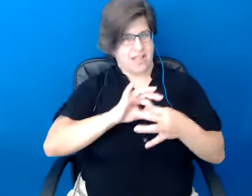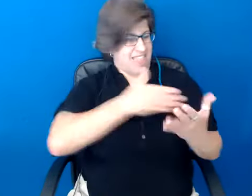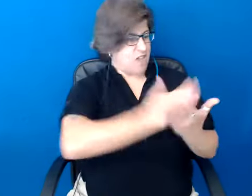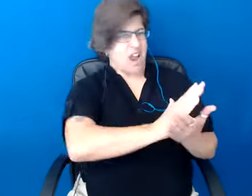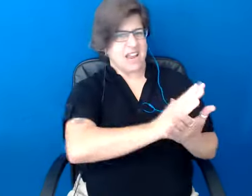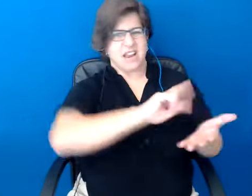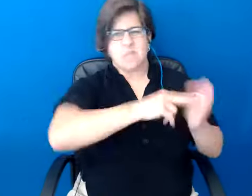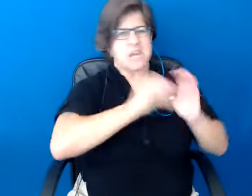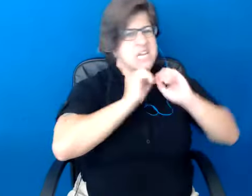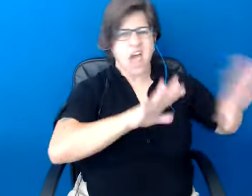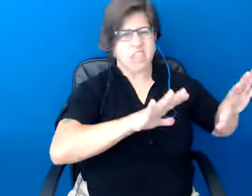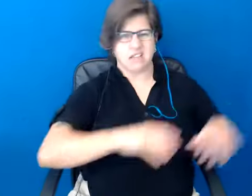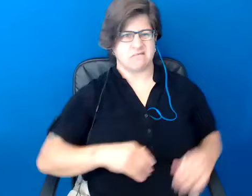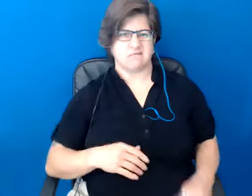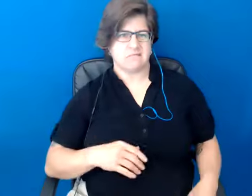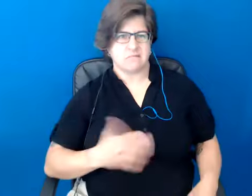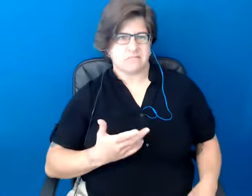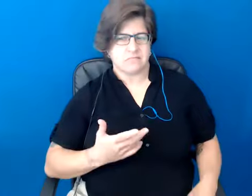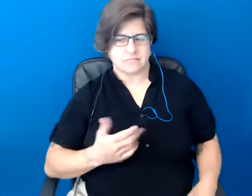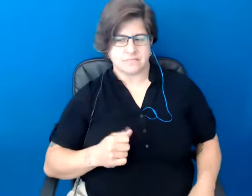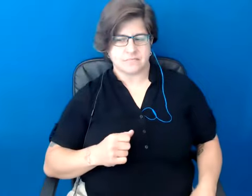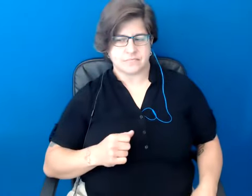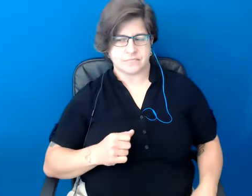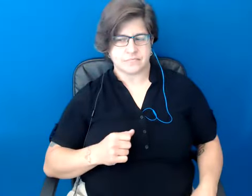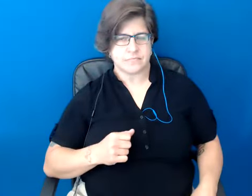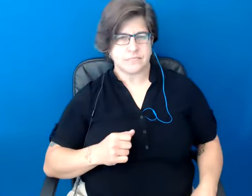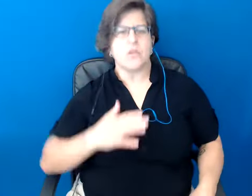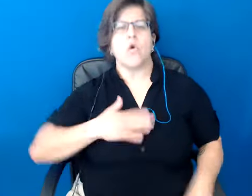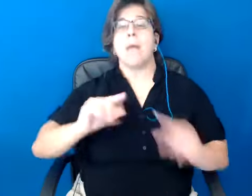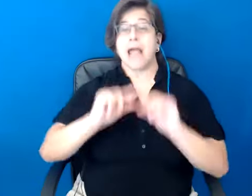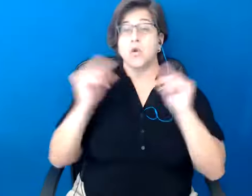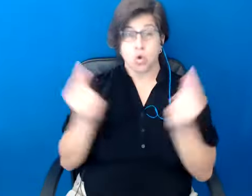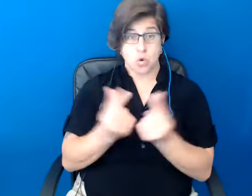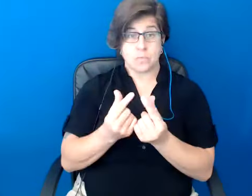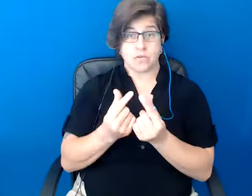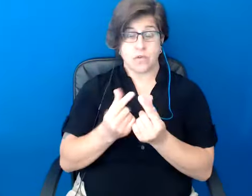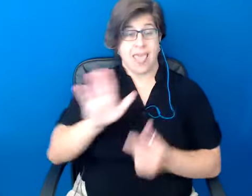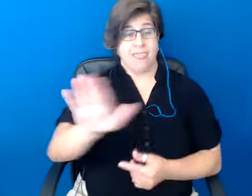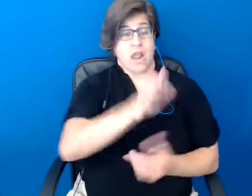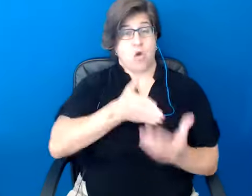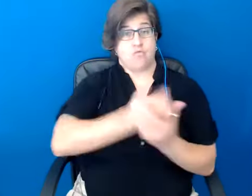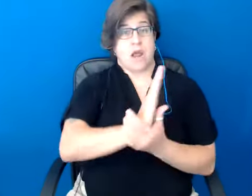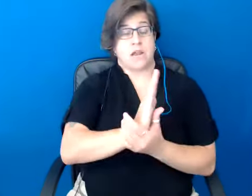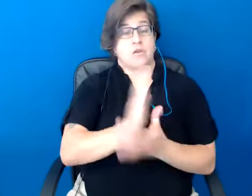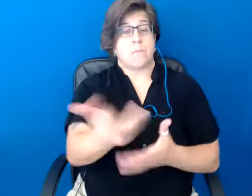friends. But if I don't accept the responsibility for that relationship, the right is irrelevant. I don't get to have a relationship.